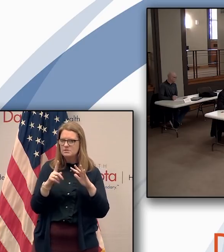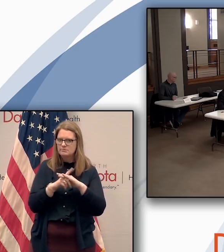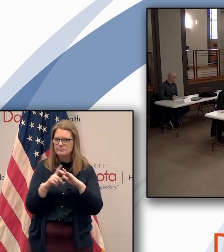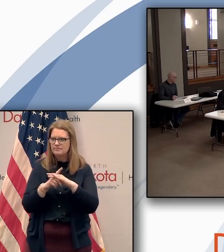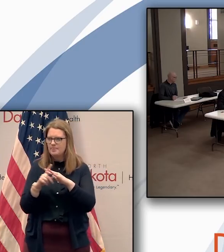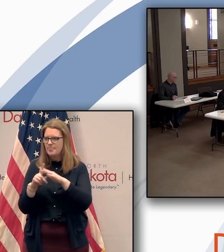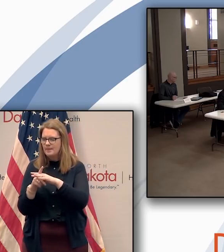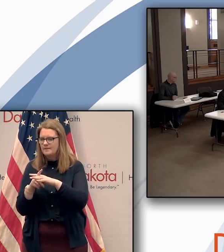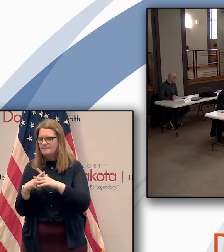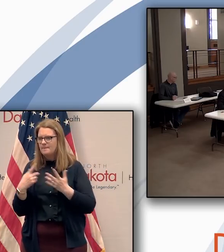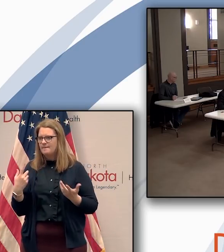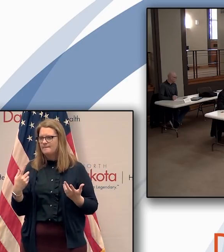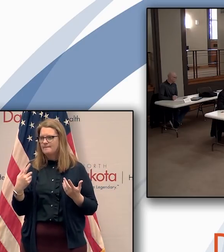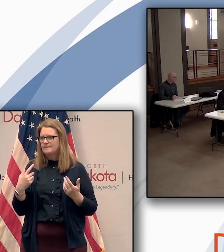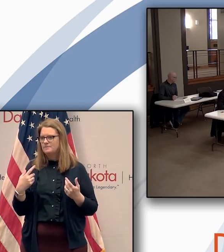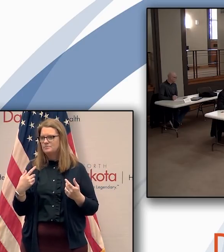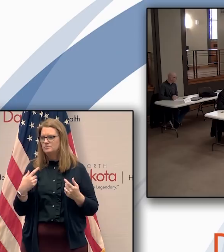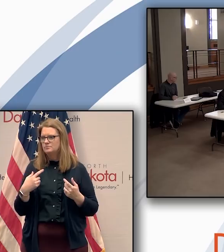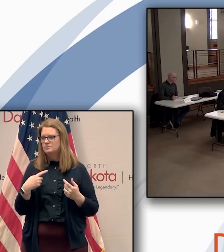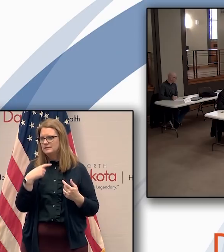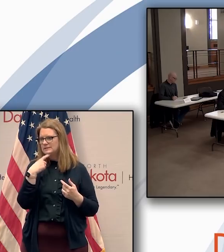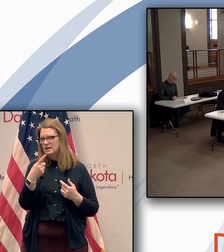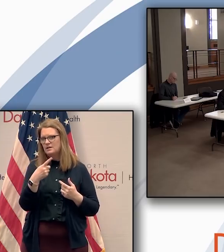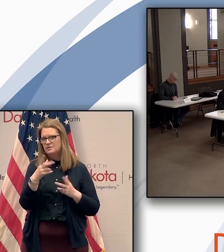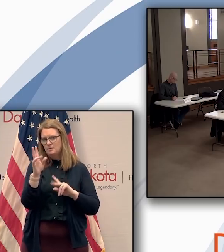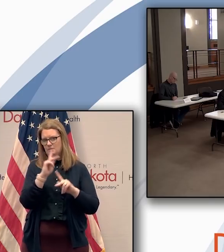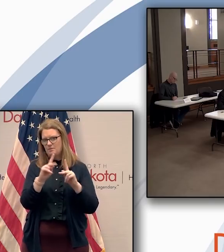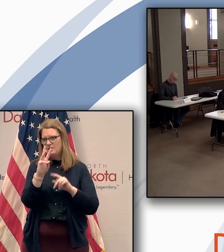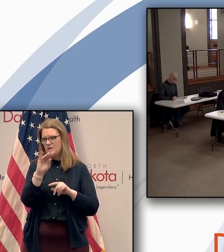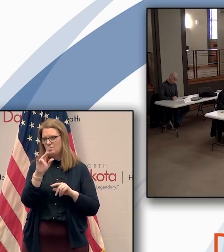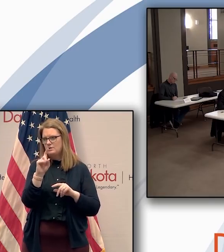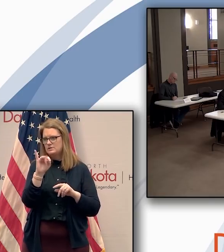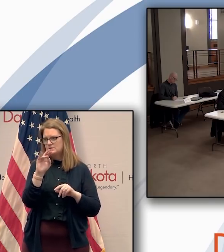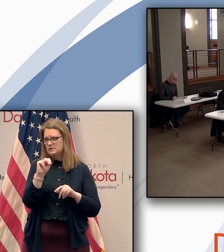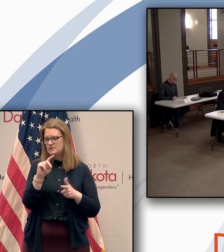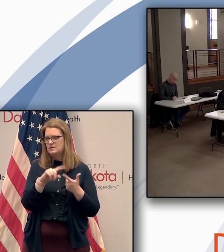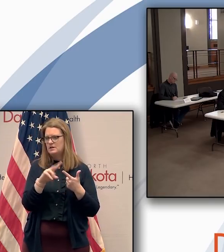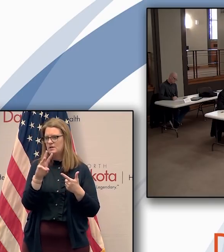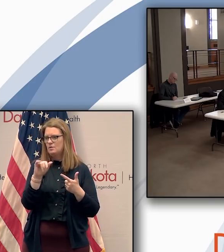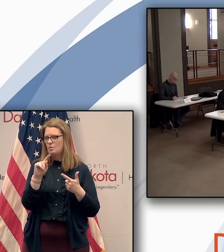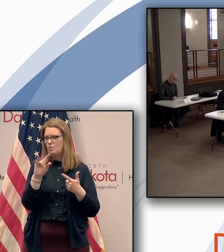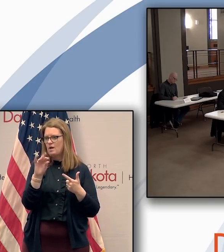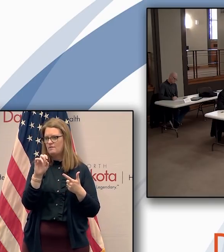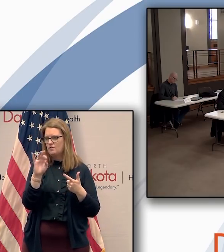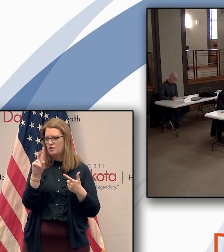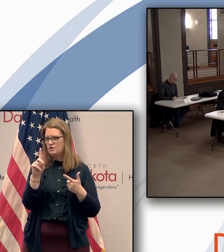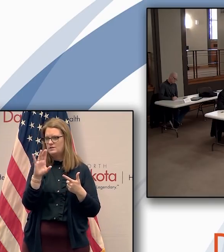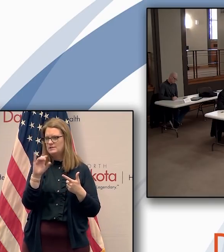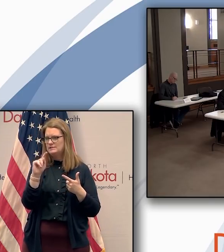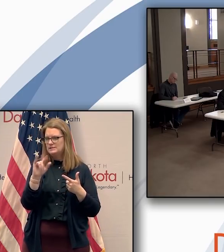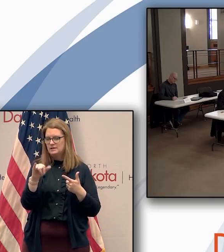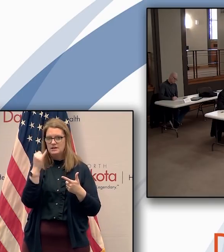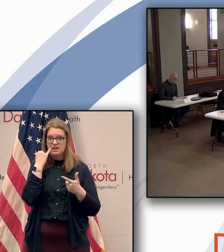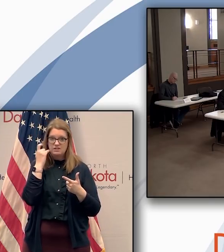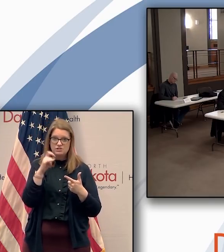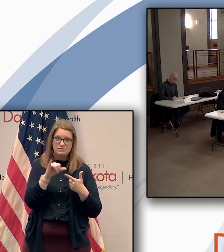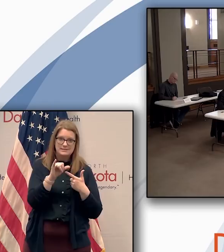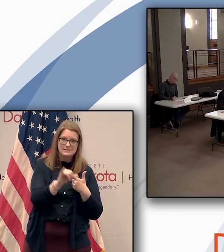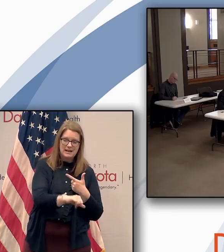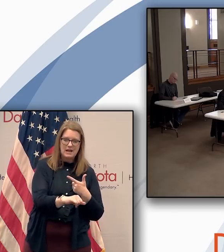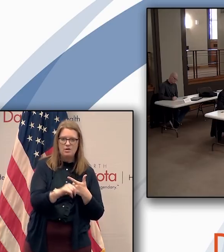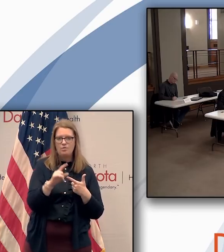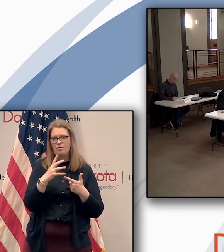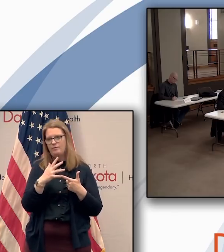say to workers in Williston and Watford City who may be wondering if they should stay or if they should look for